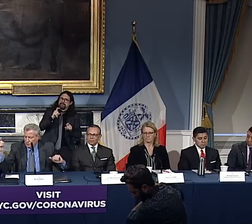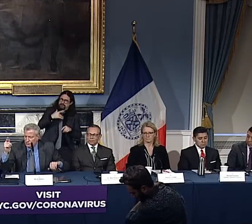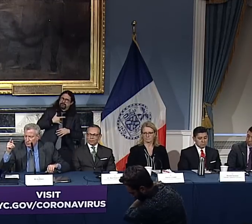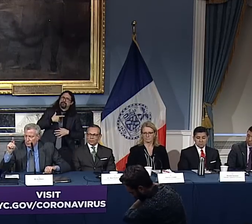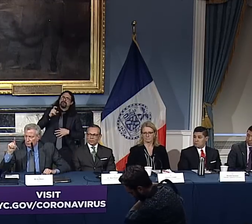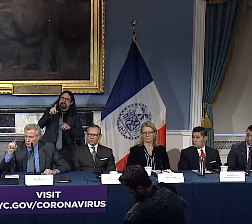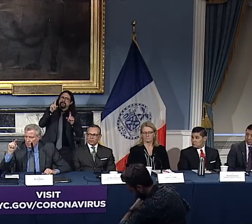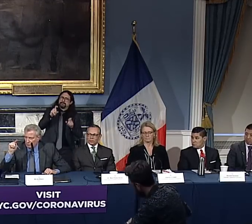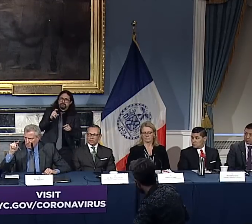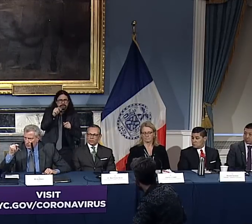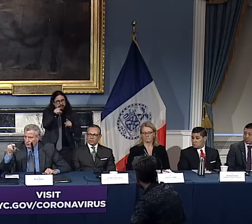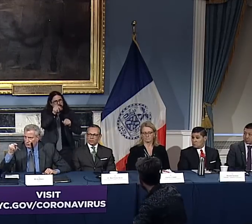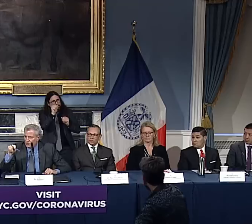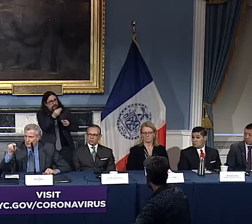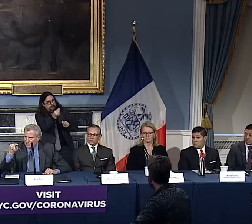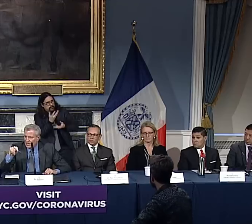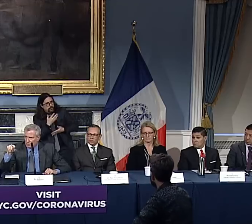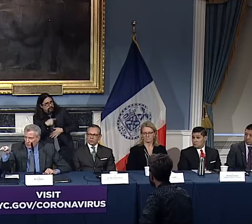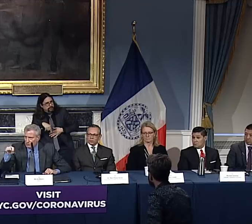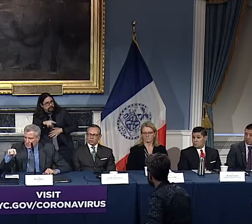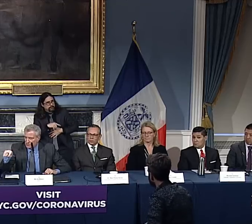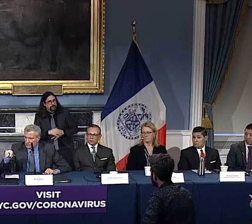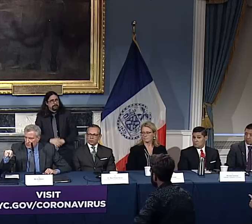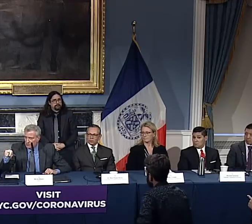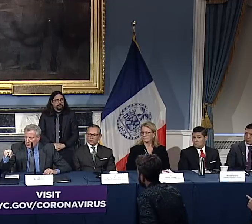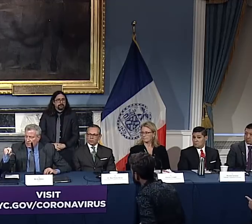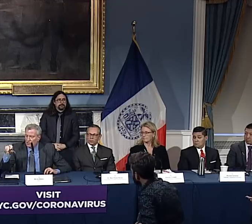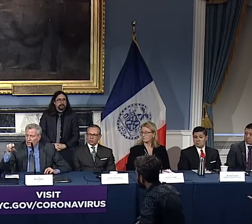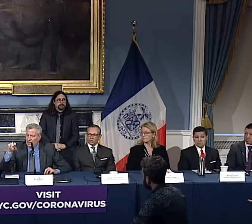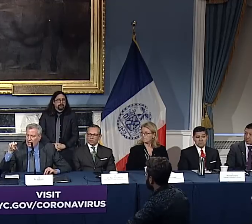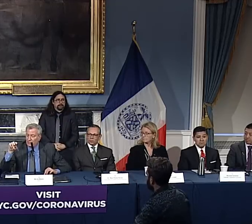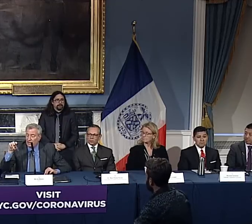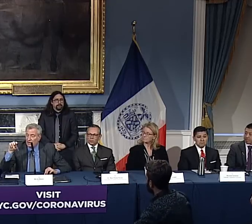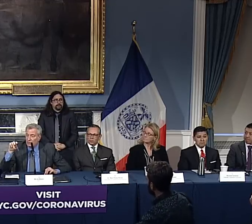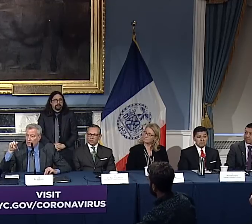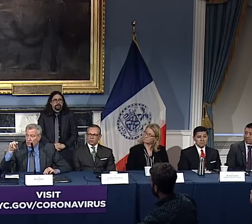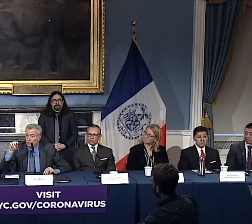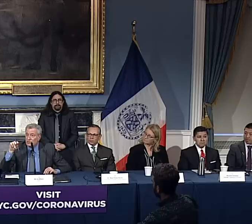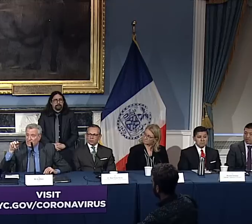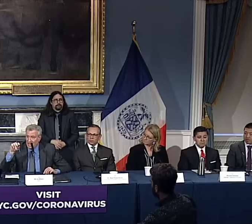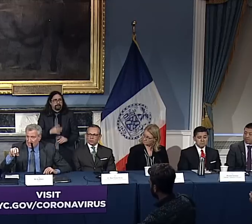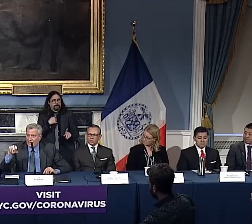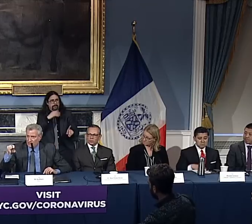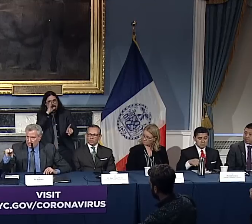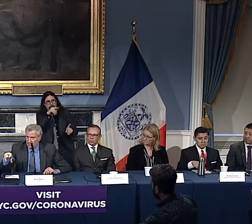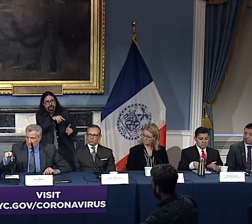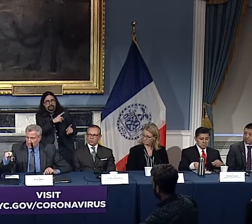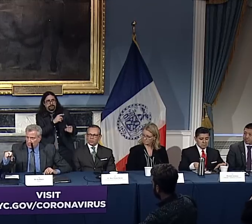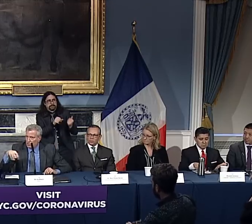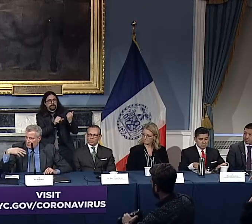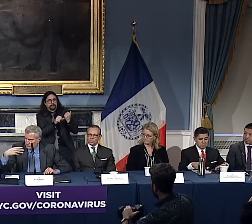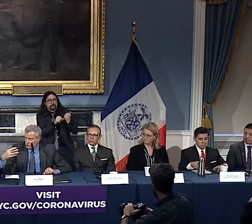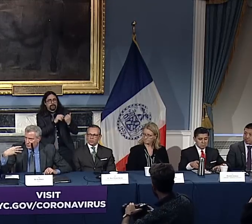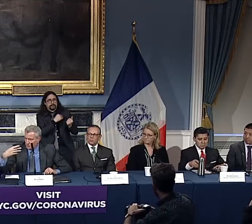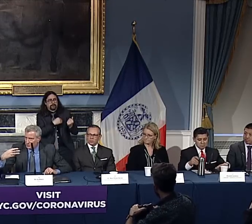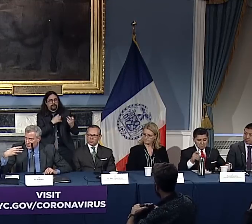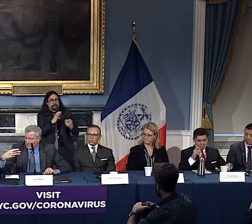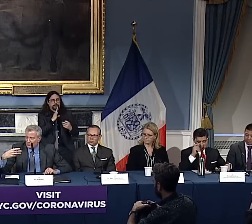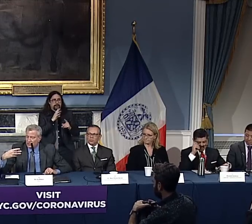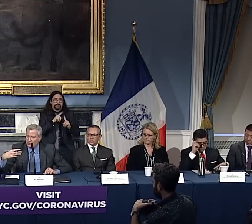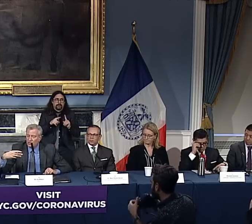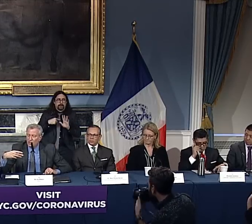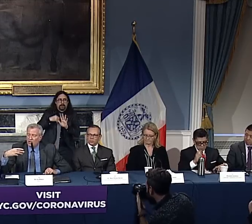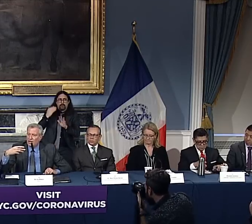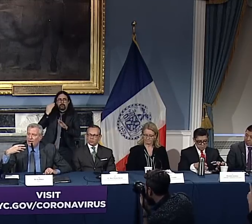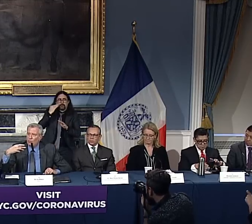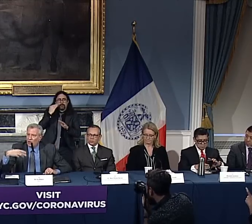the commissioner, but I'm going to go through the exact prioritization and then who's not getting the tests. I want to be super communicative